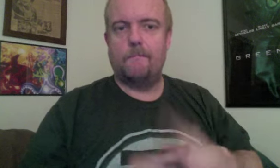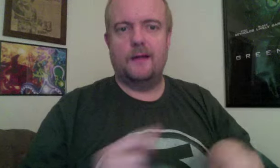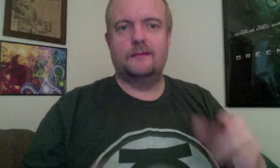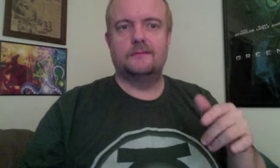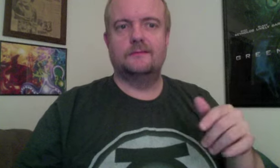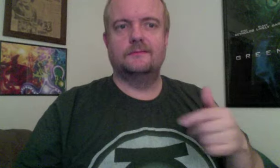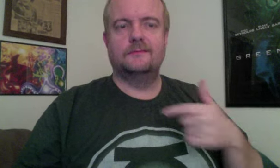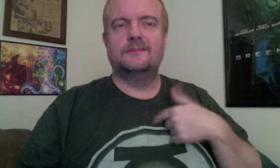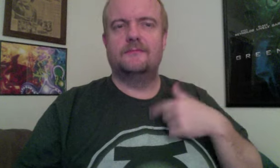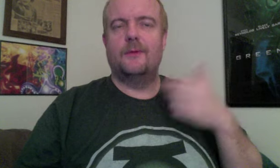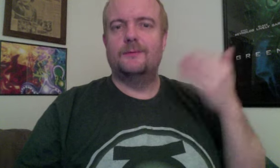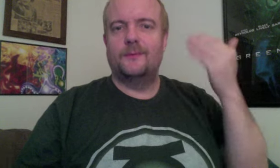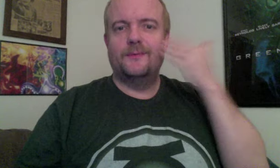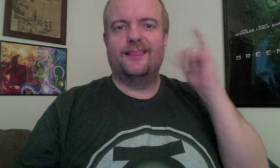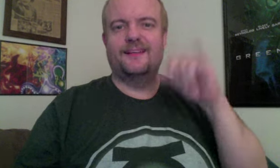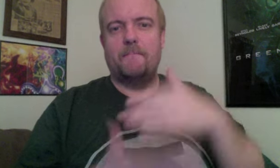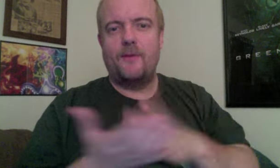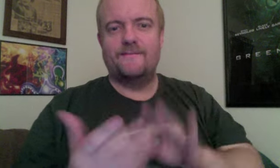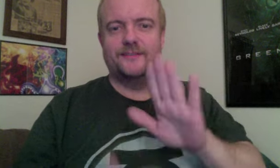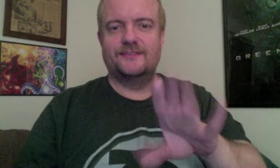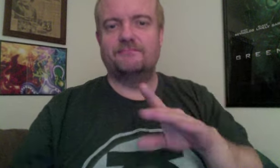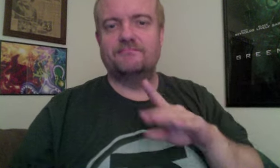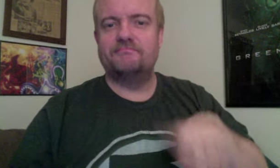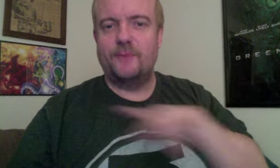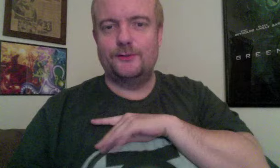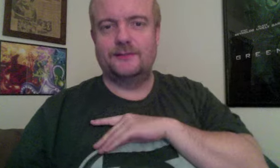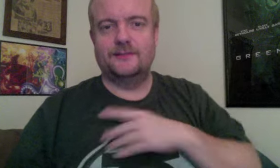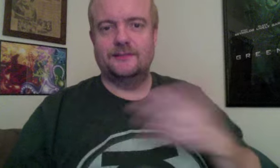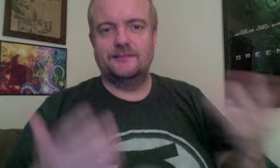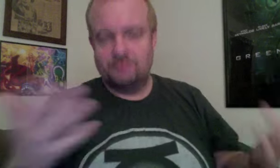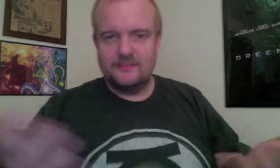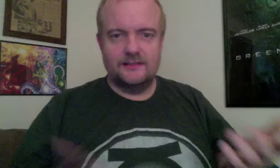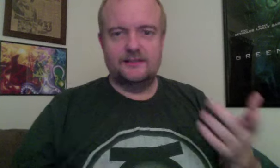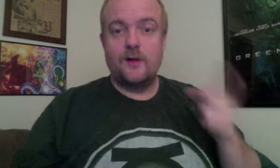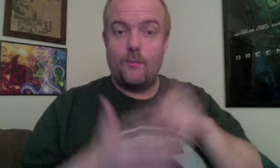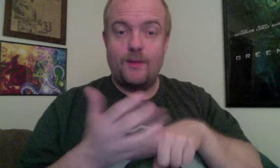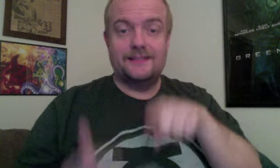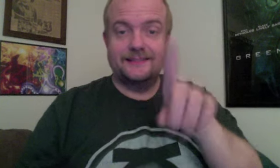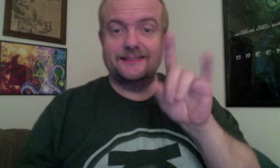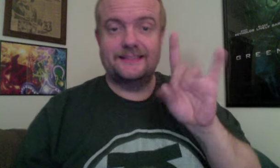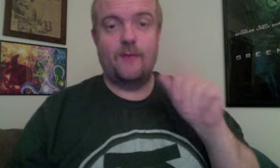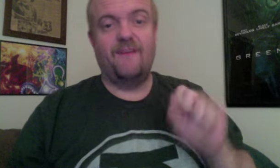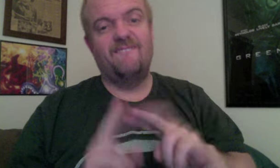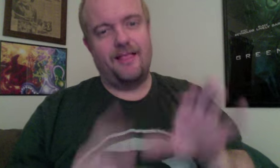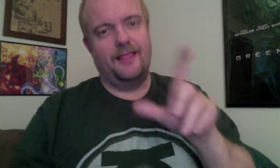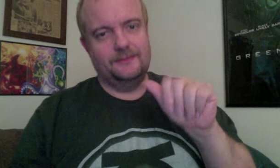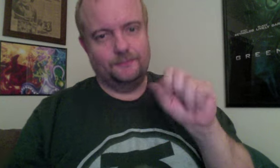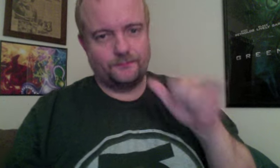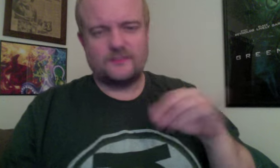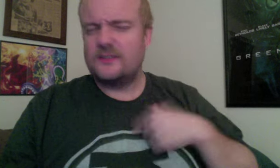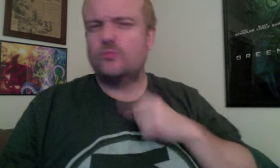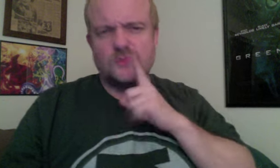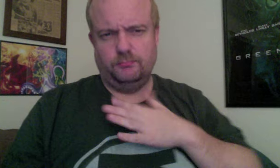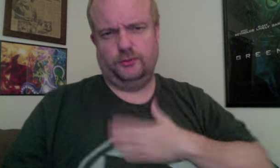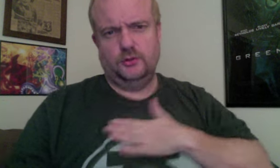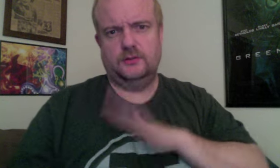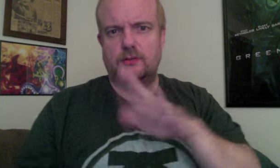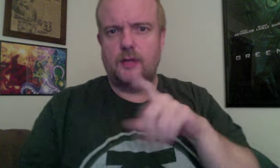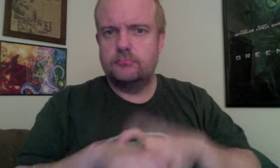of this incredible mission. The mission briefing pack also comes with a scaled map of Bin Laden's compound in Pakistan, as well